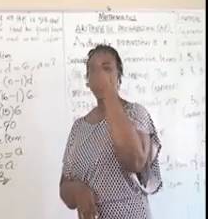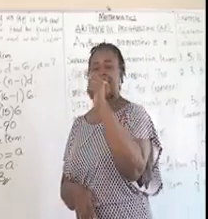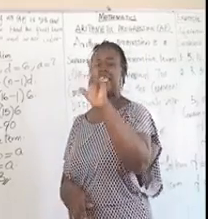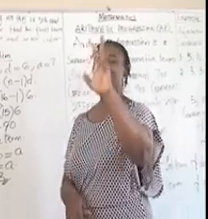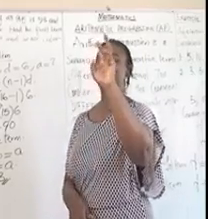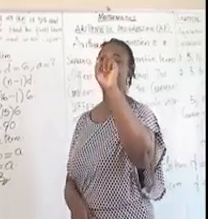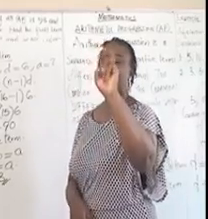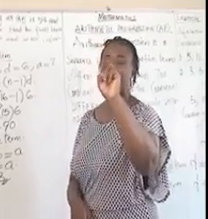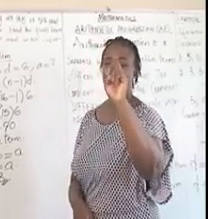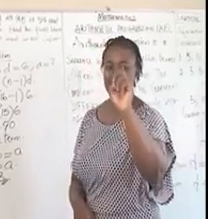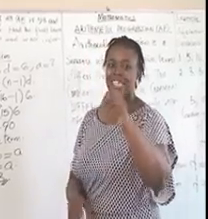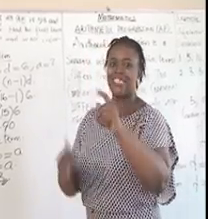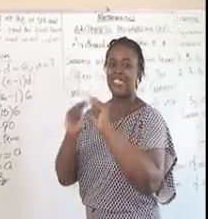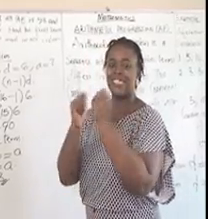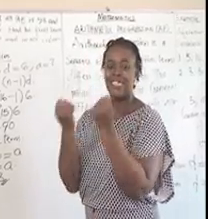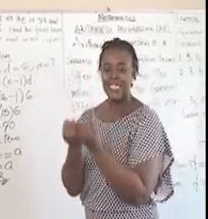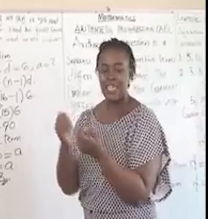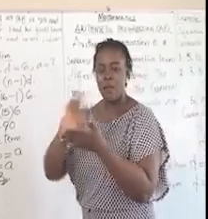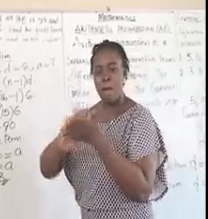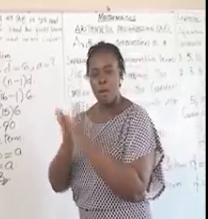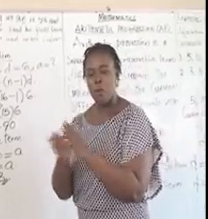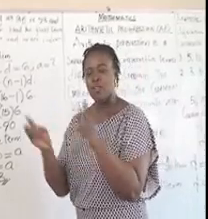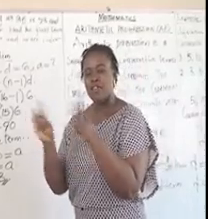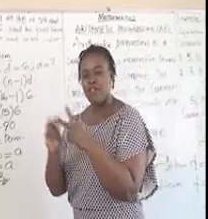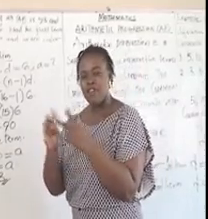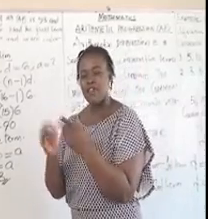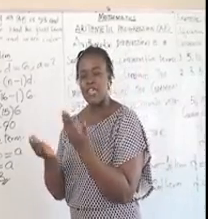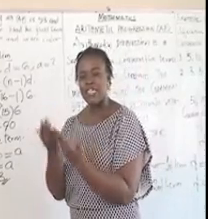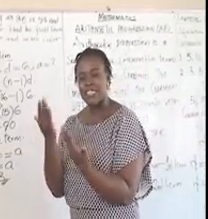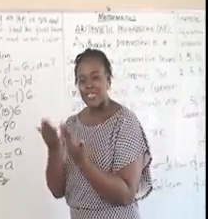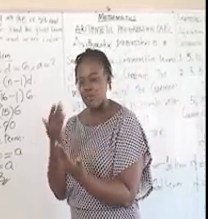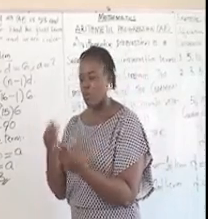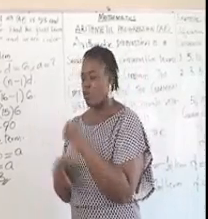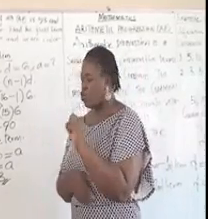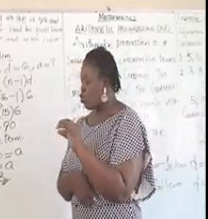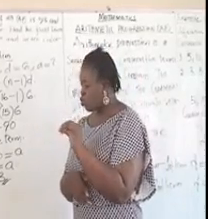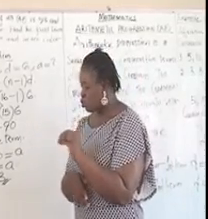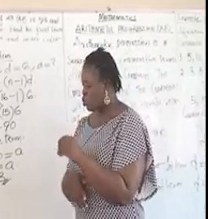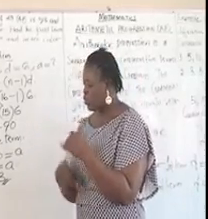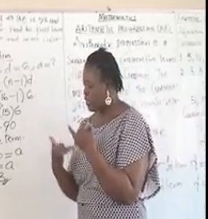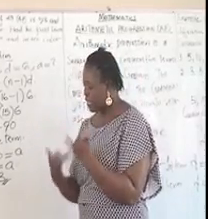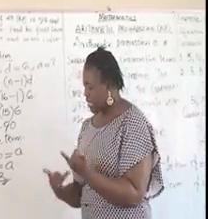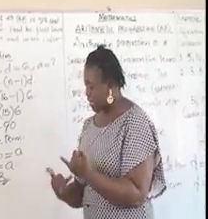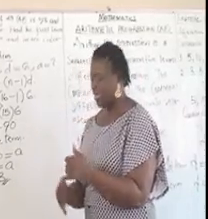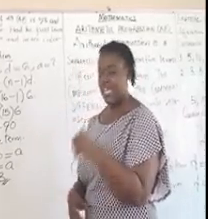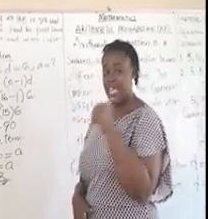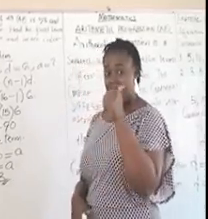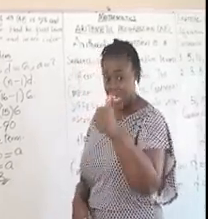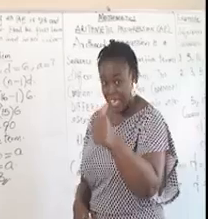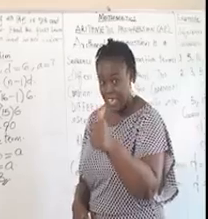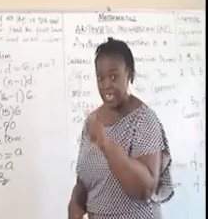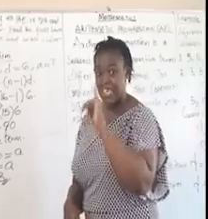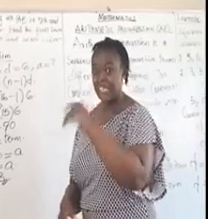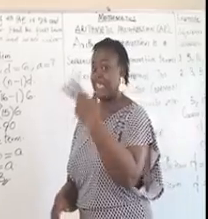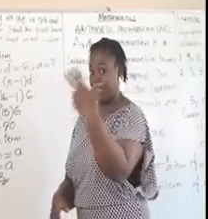progression, wouldn't be any problem. What do we do? From here, you can recall that our A we